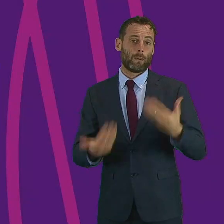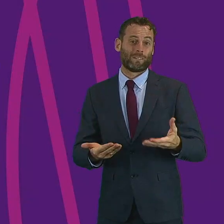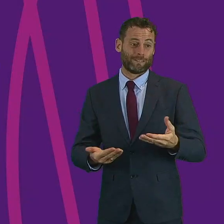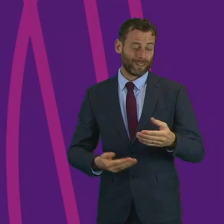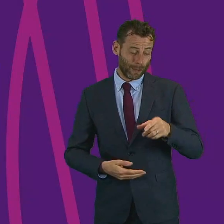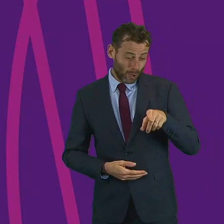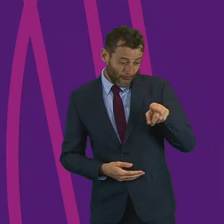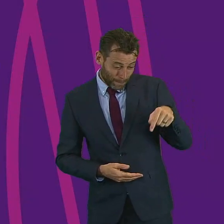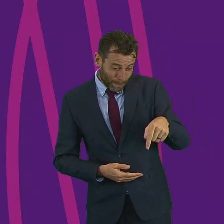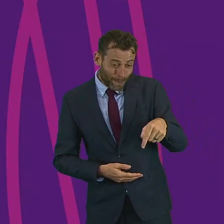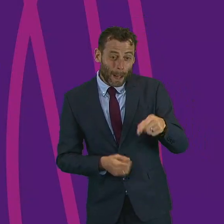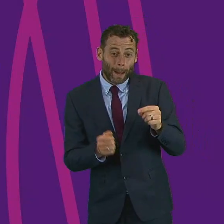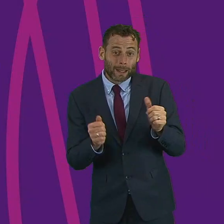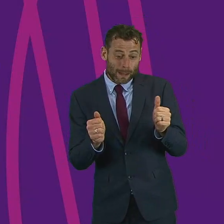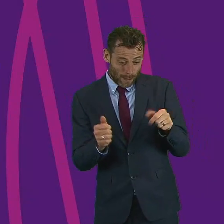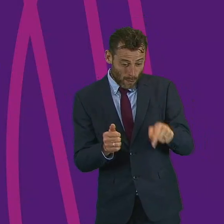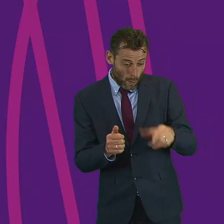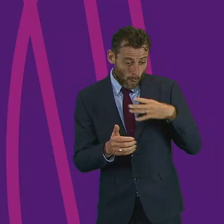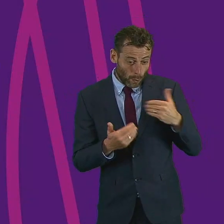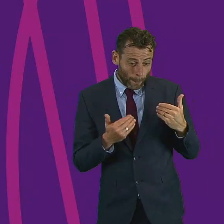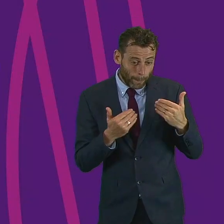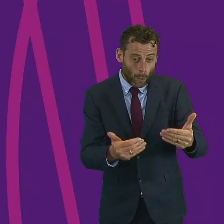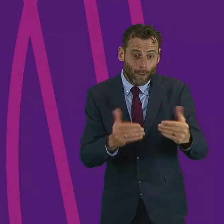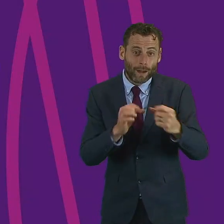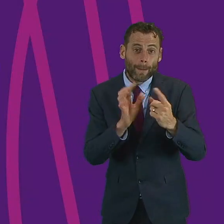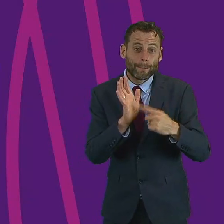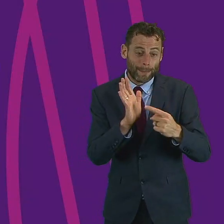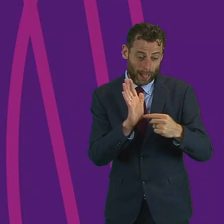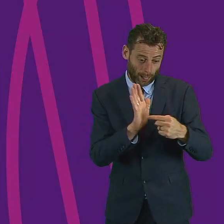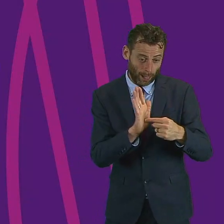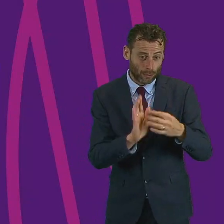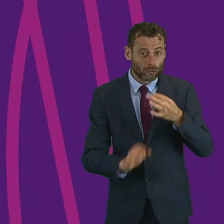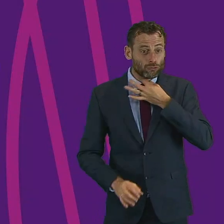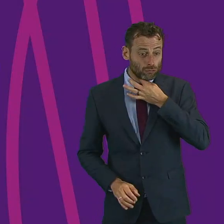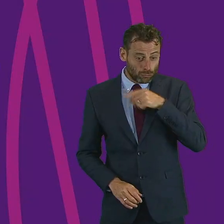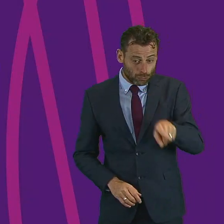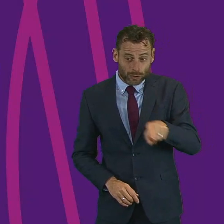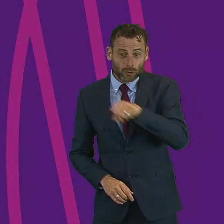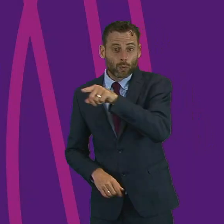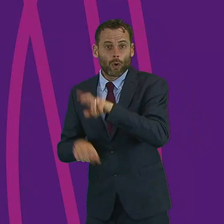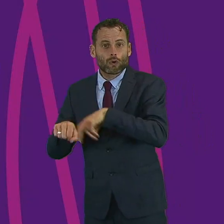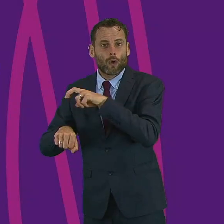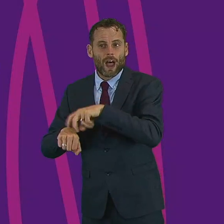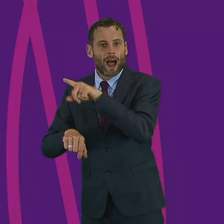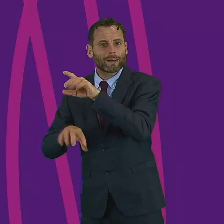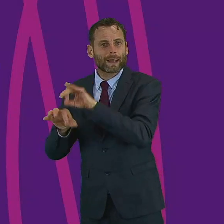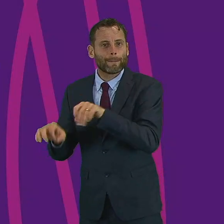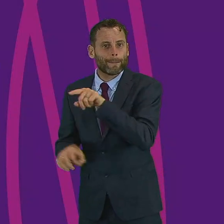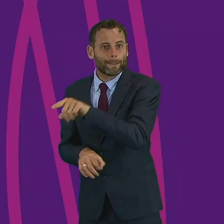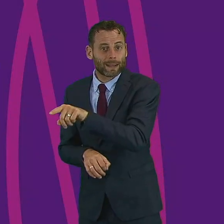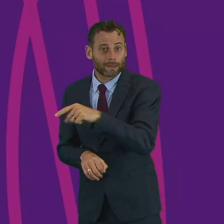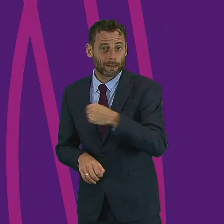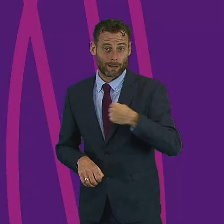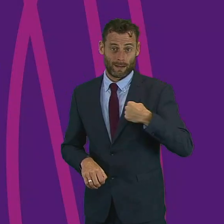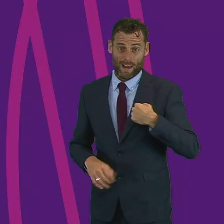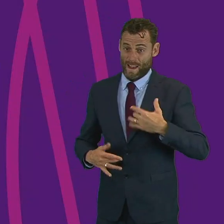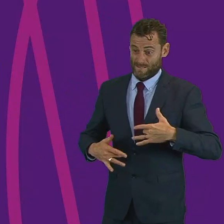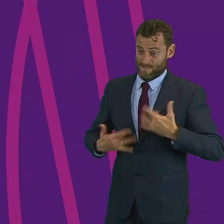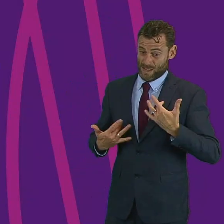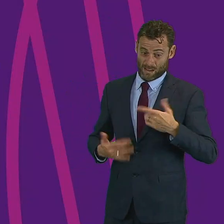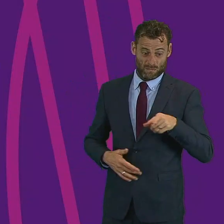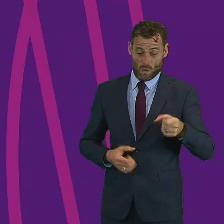quit following UK Government plans to breach international law by overriding parts of the Brexit withdrawal agreement. Democrat Speaker of the House of Representatives